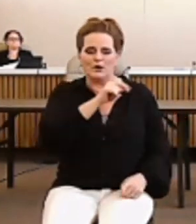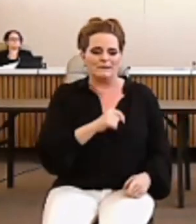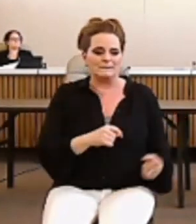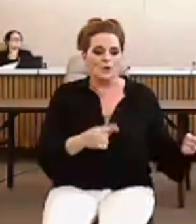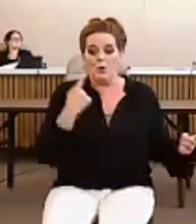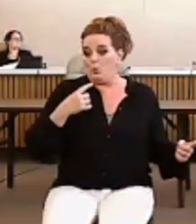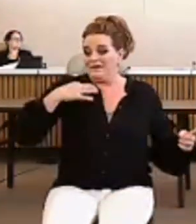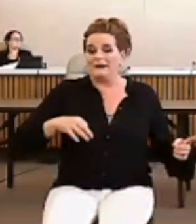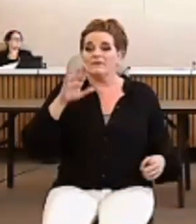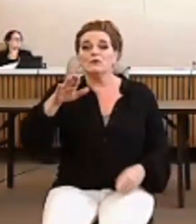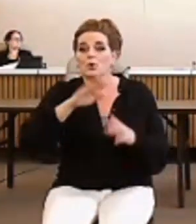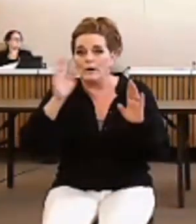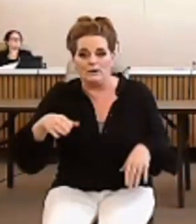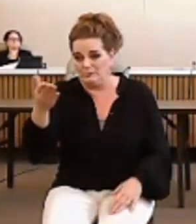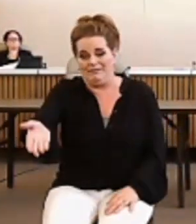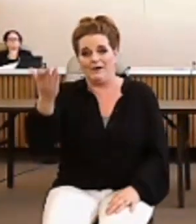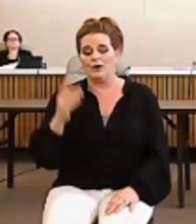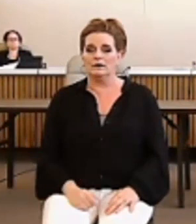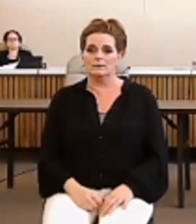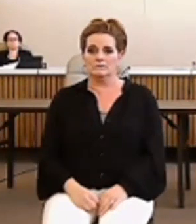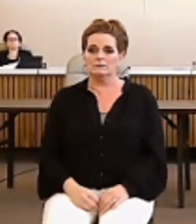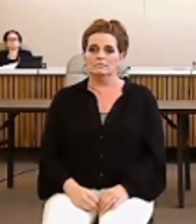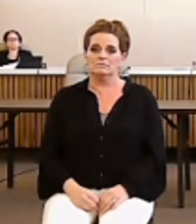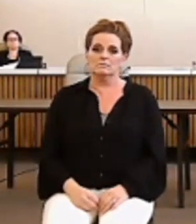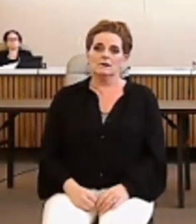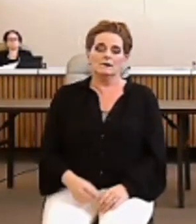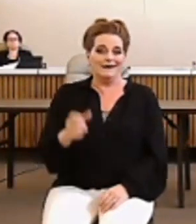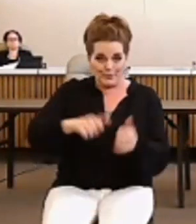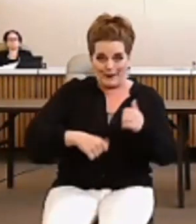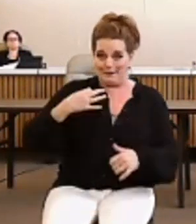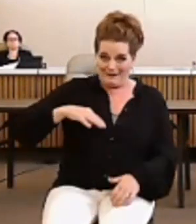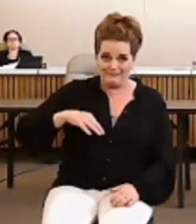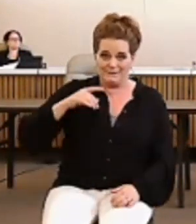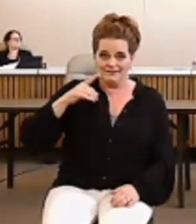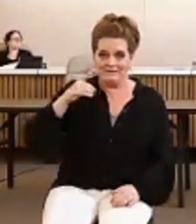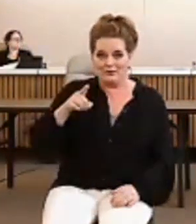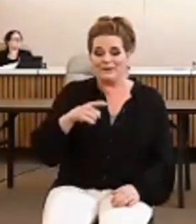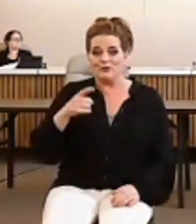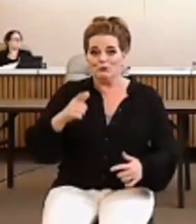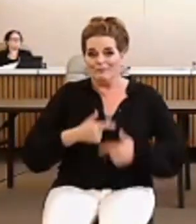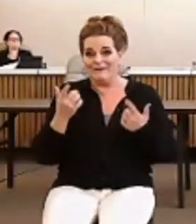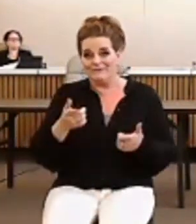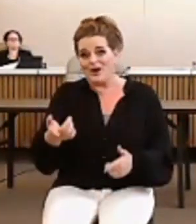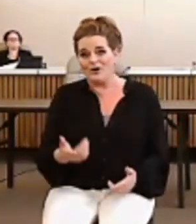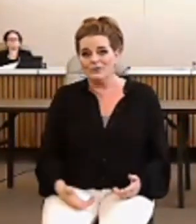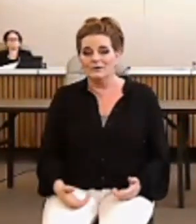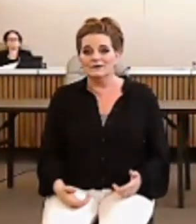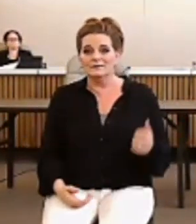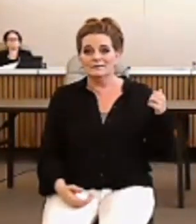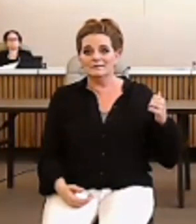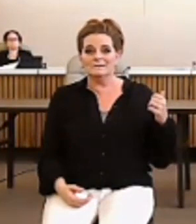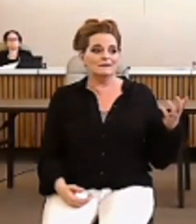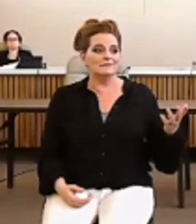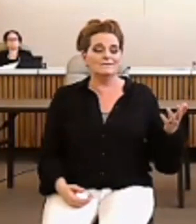then who? What's the benefit of your house being there? Is there any benefit? other than you get to live there. I get to live there. Well, Right, no, exactly. and